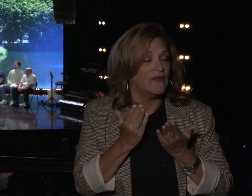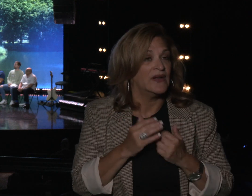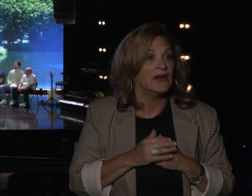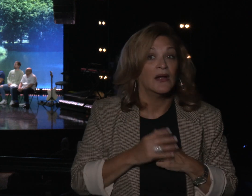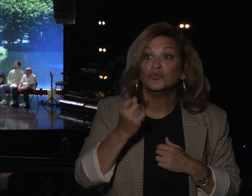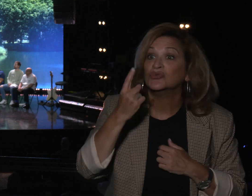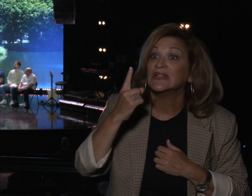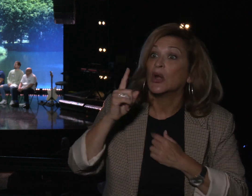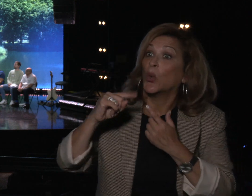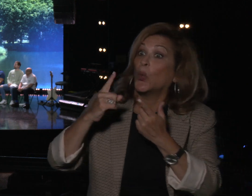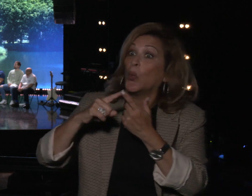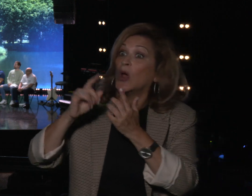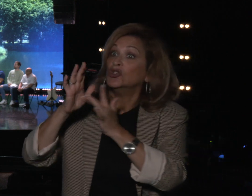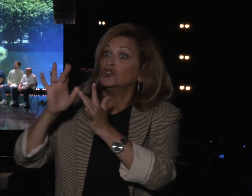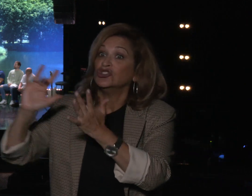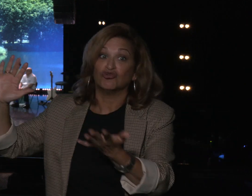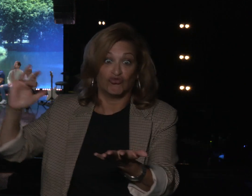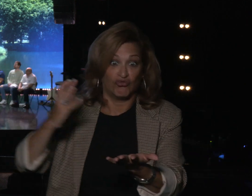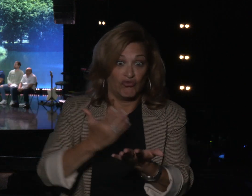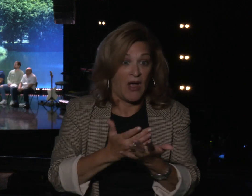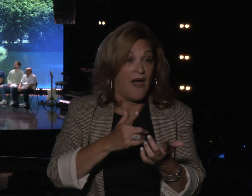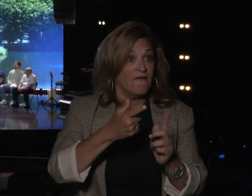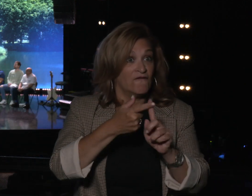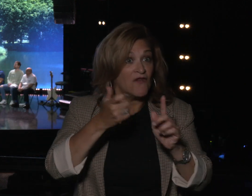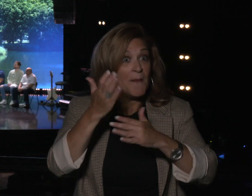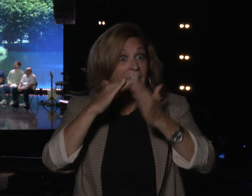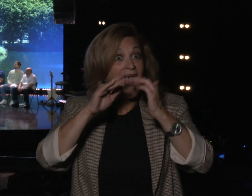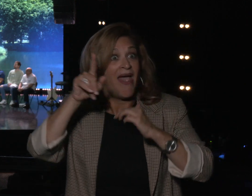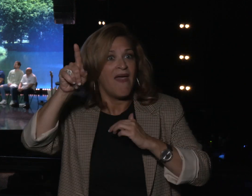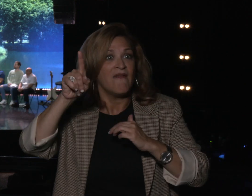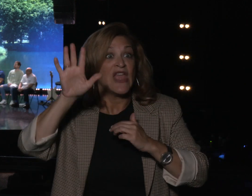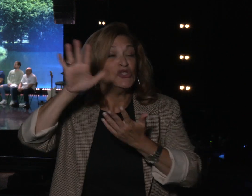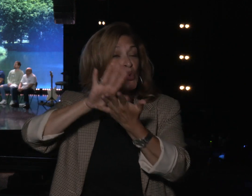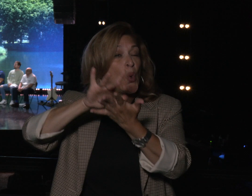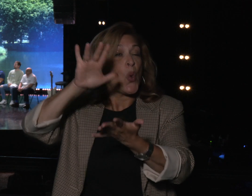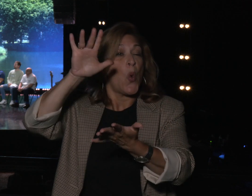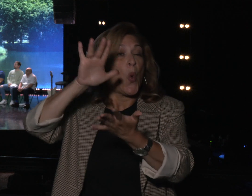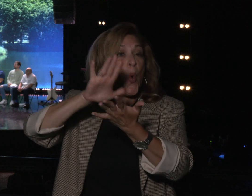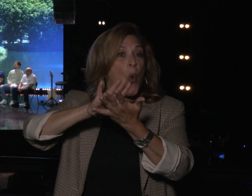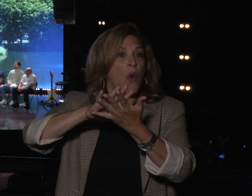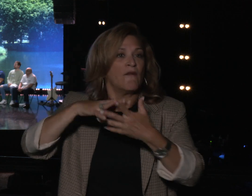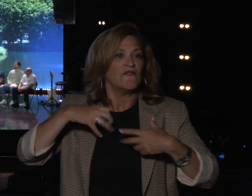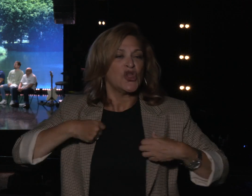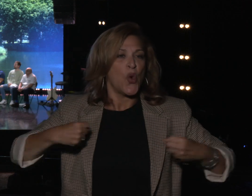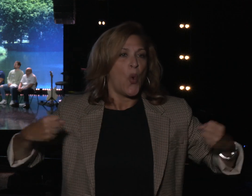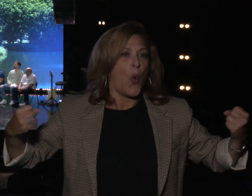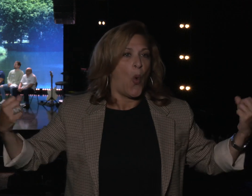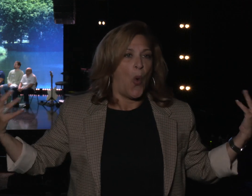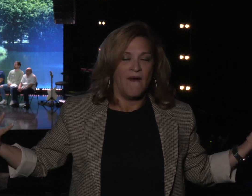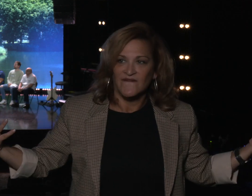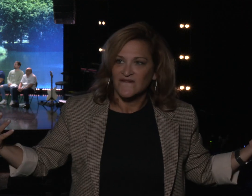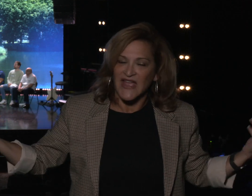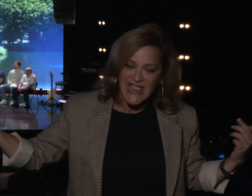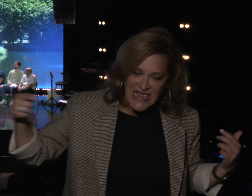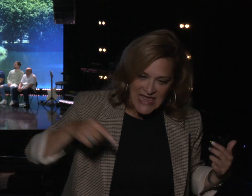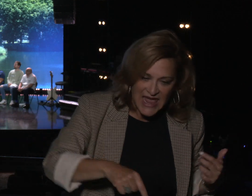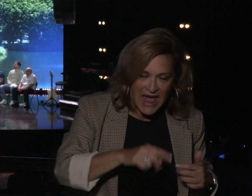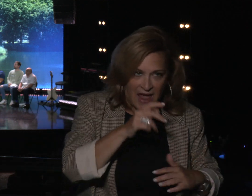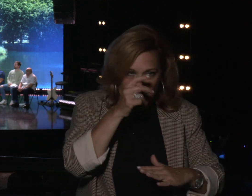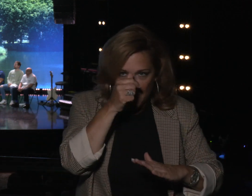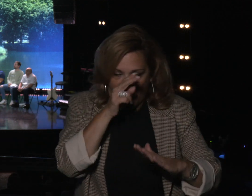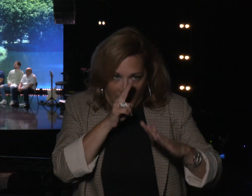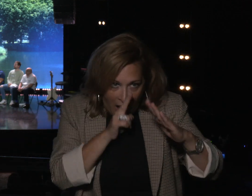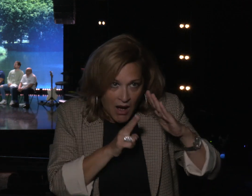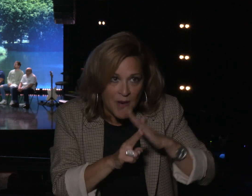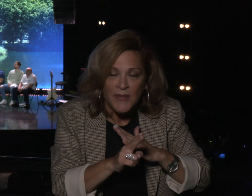took off glory, born in a manger and was wrapped in a cloth, wrapped in a towel. He comes down low to serve. In the Old Testament, the high priest,